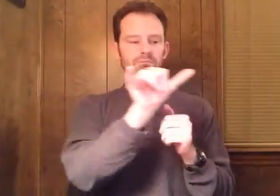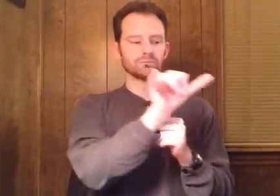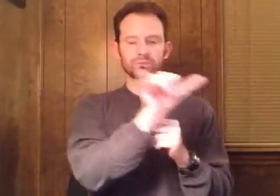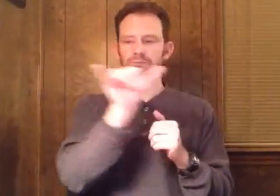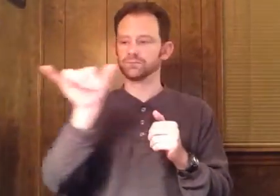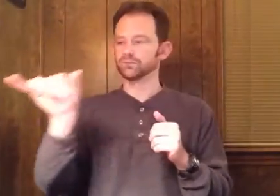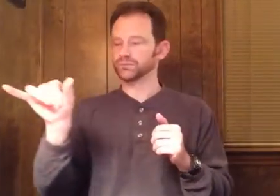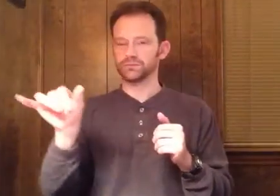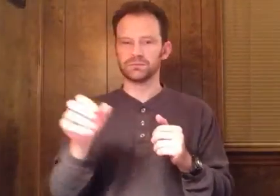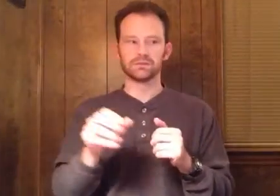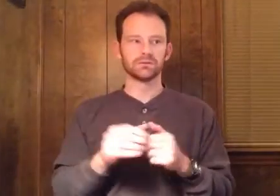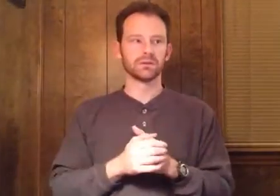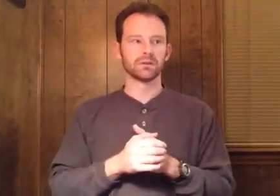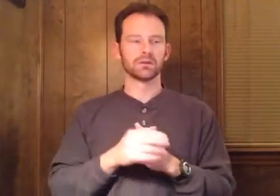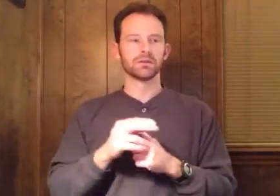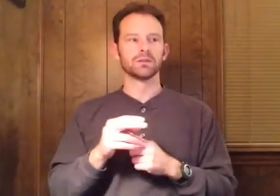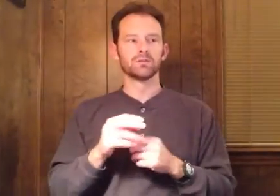Here's the nuclear envelope.